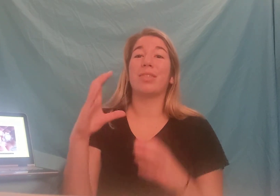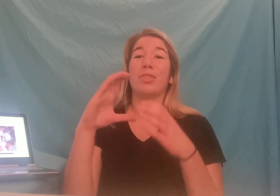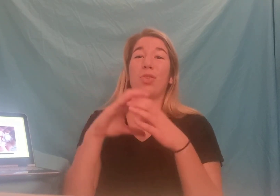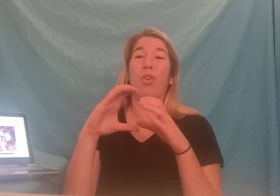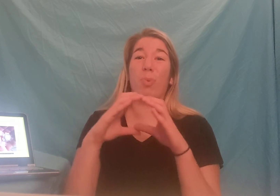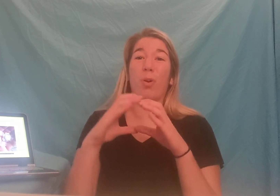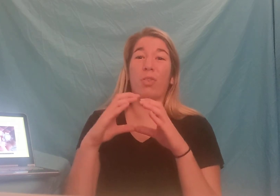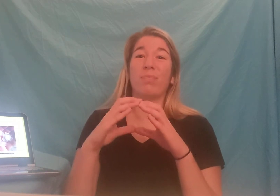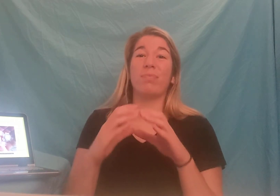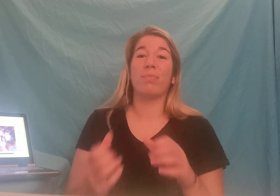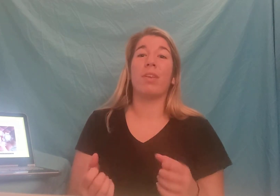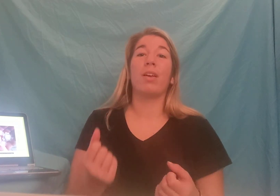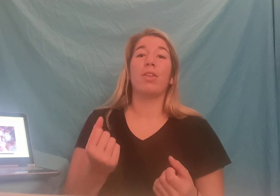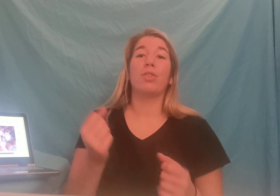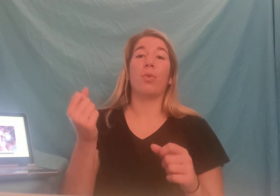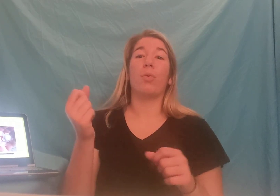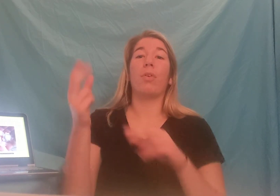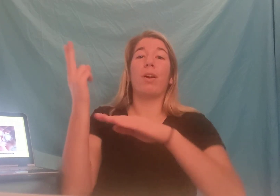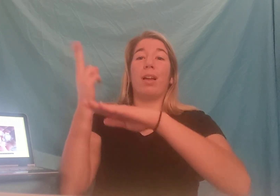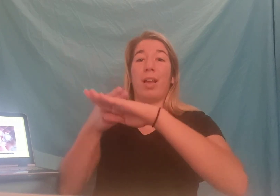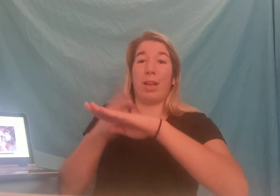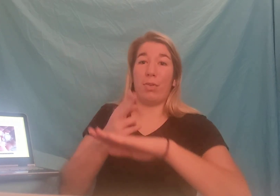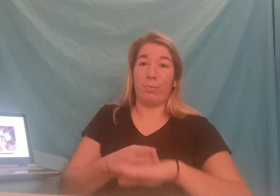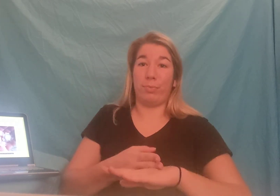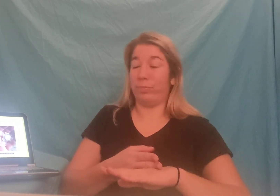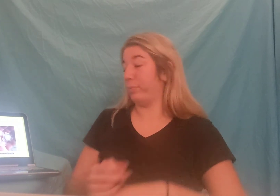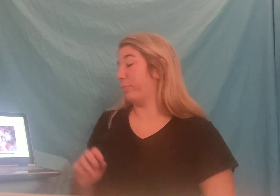of a softball, so hail.